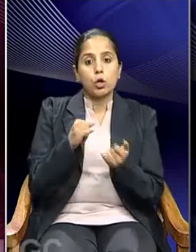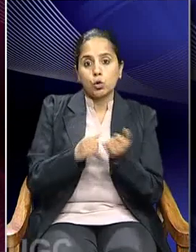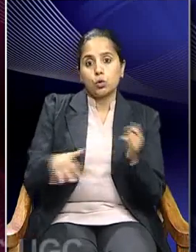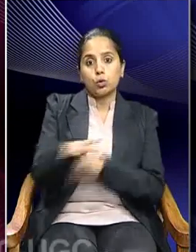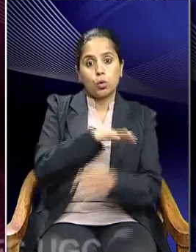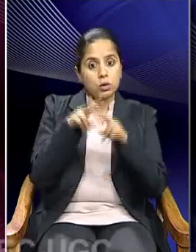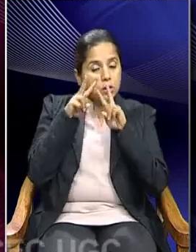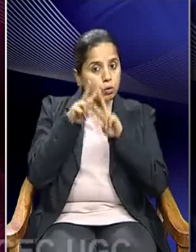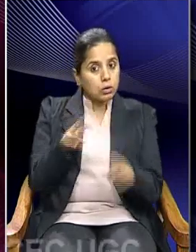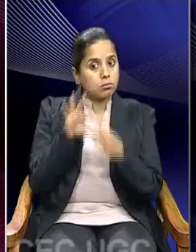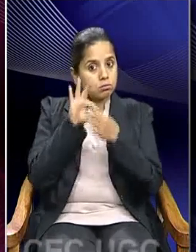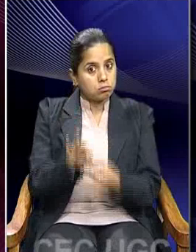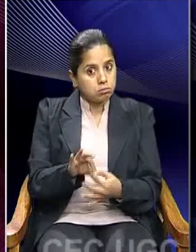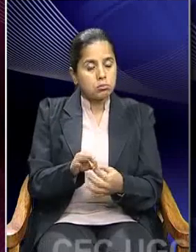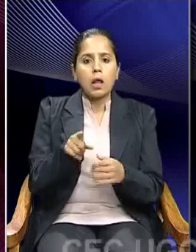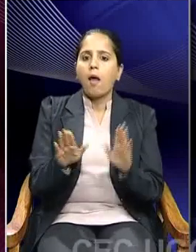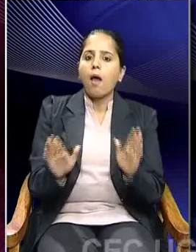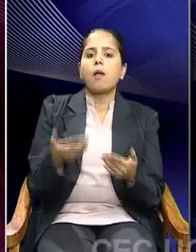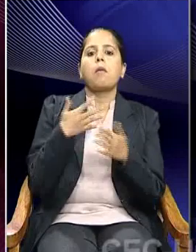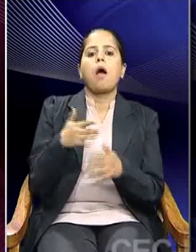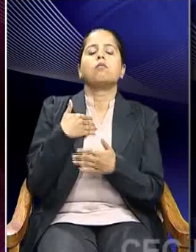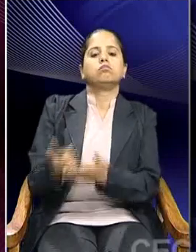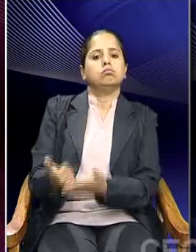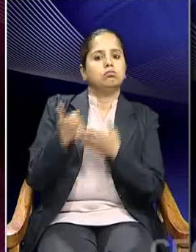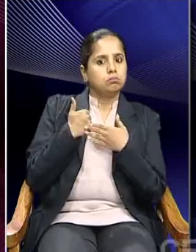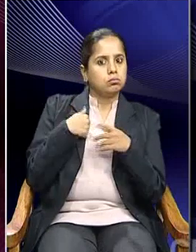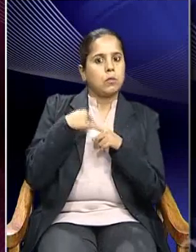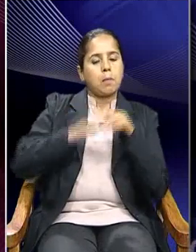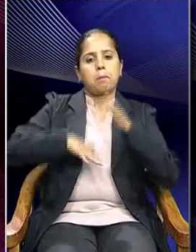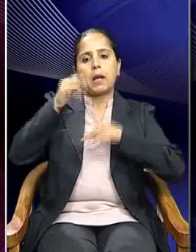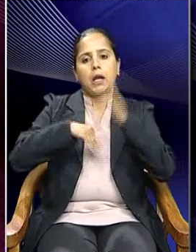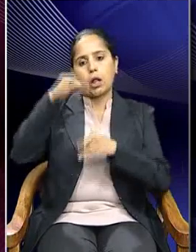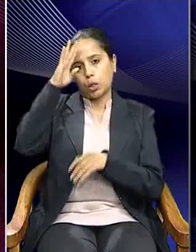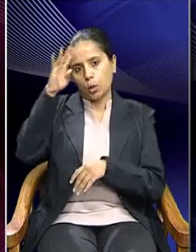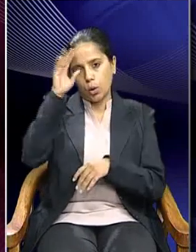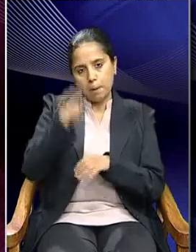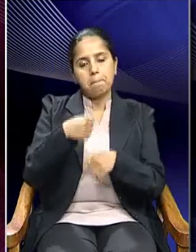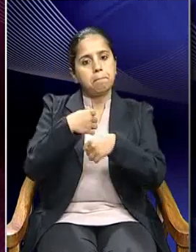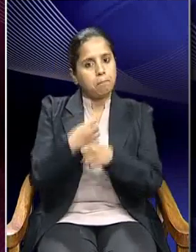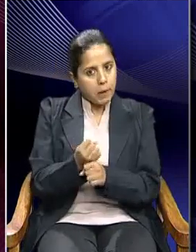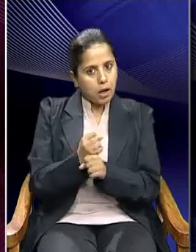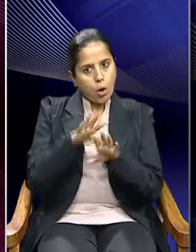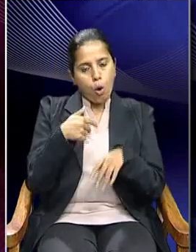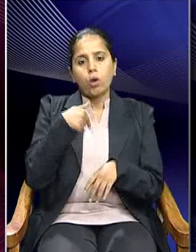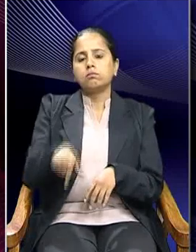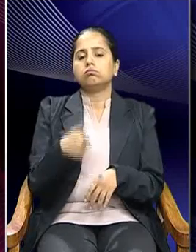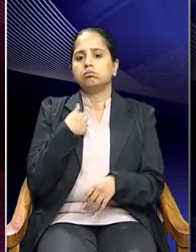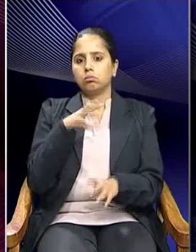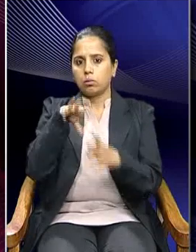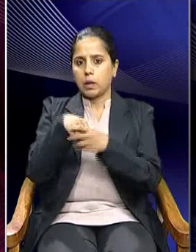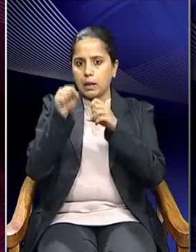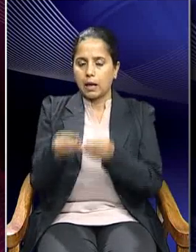sociological research enables us to build a theory and contribute